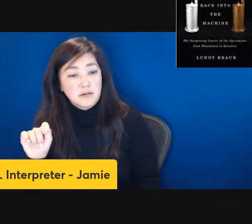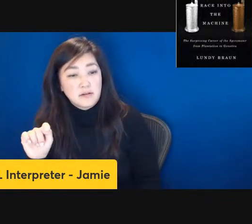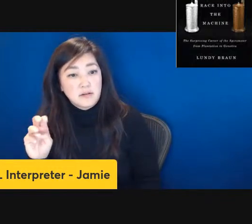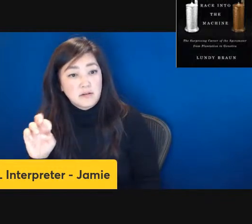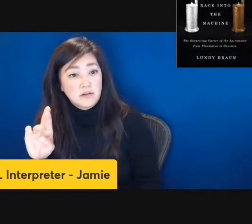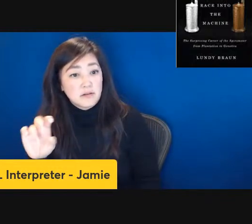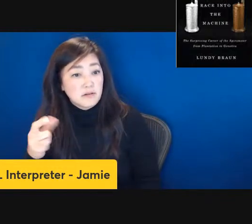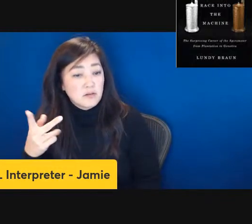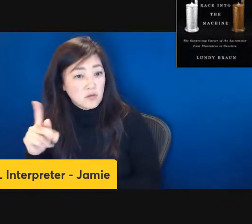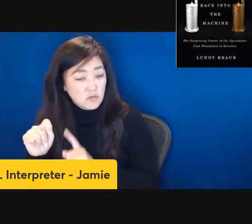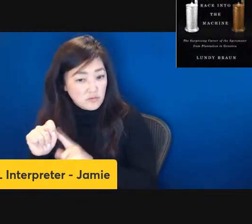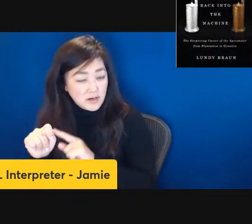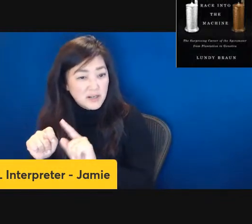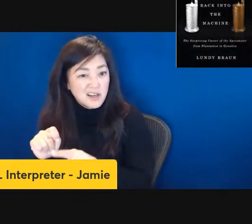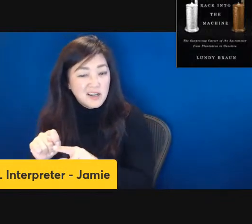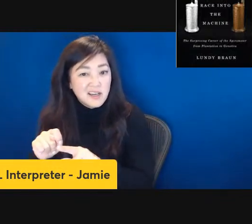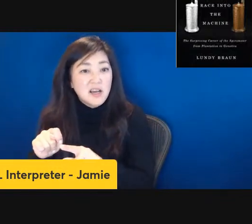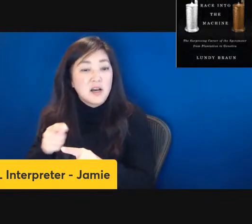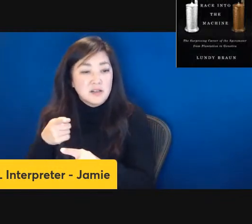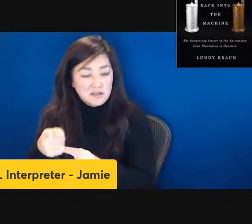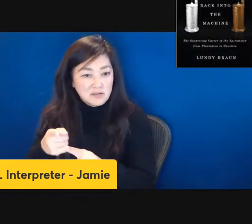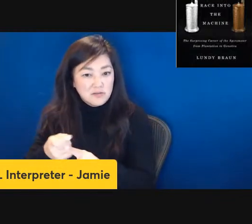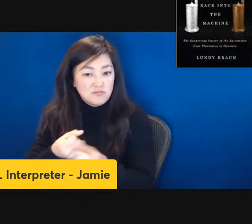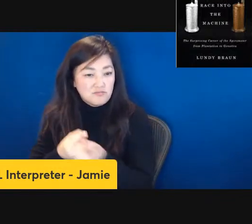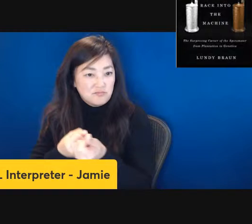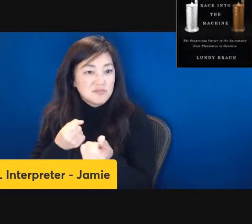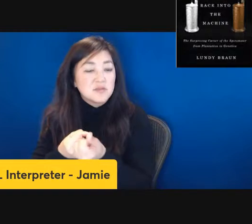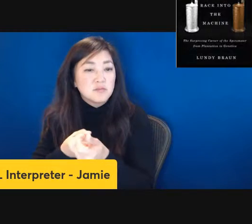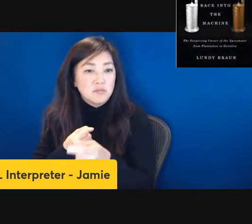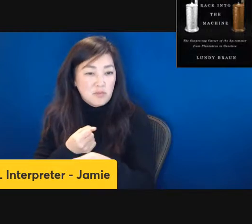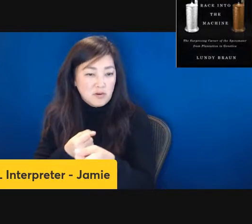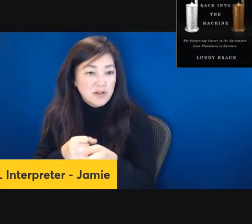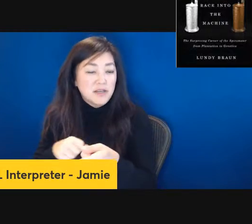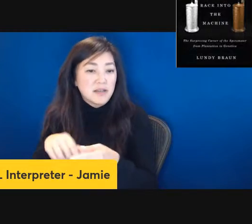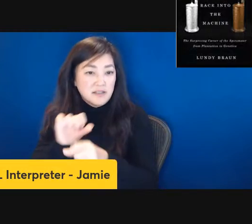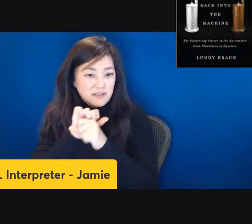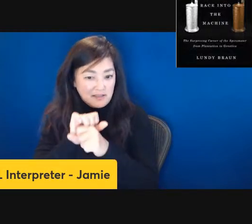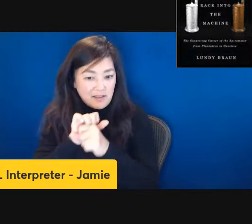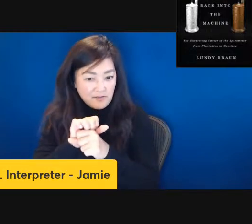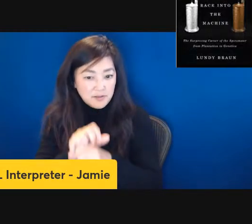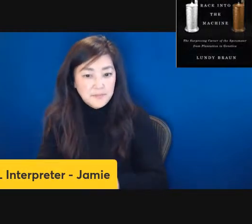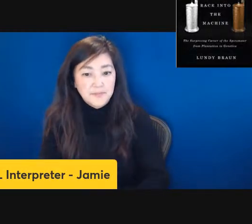explicitly pro-slavery Southern plantation physician.